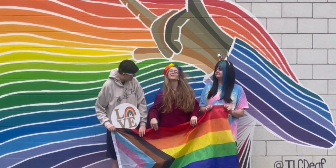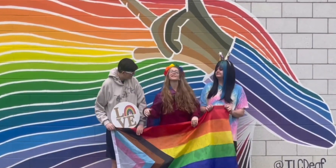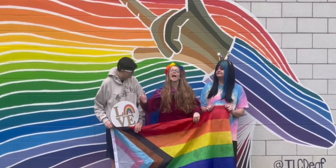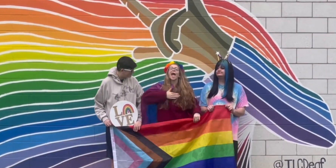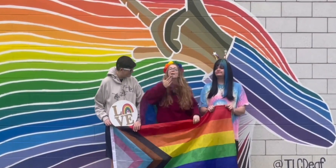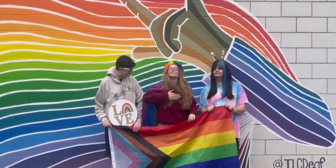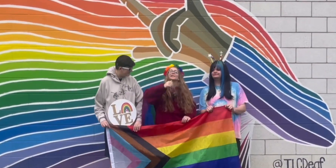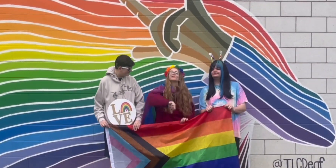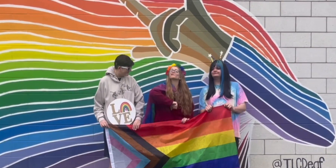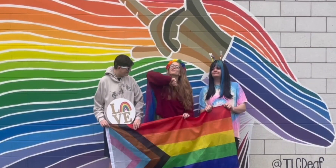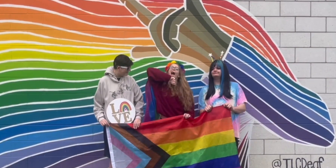Happy Pride!